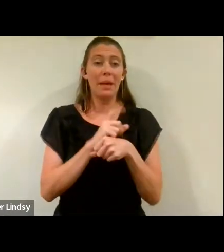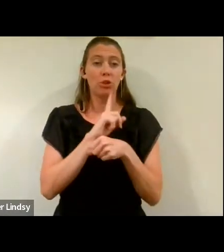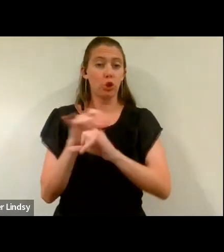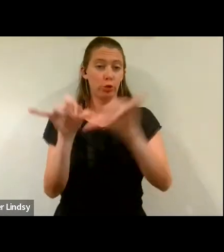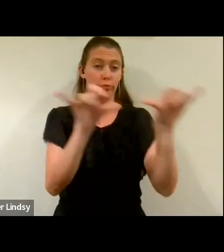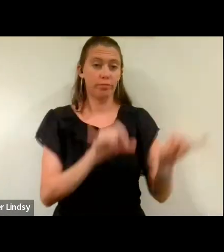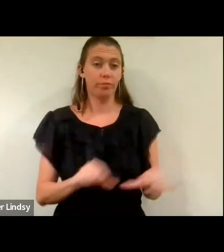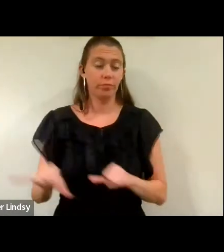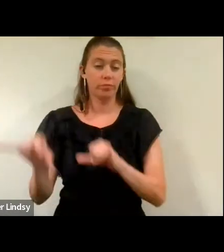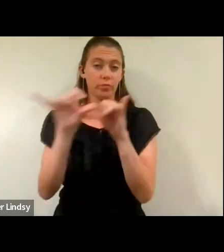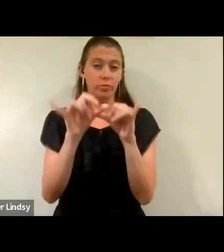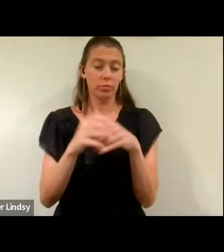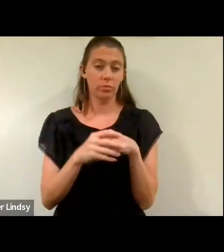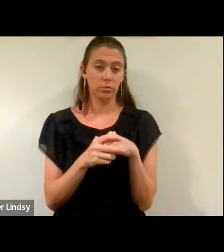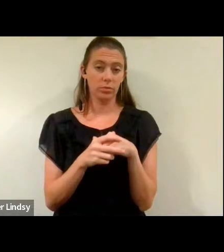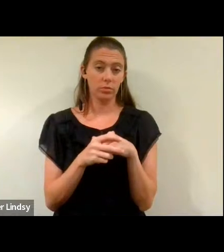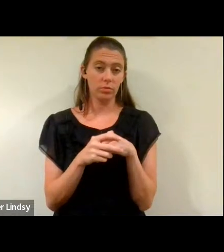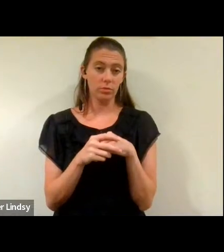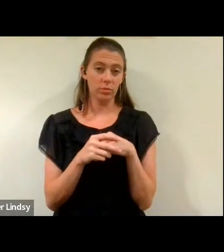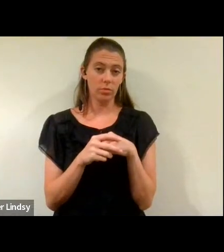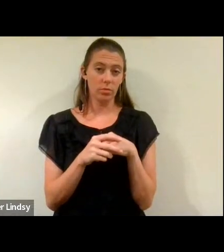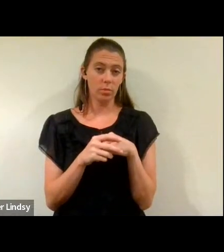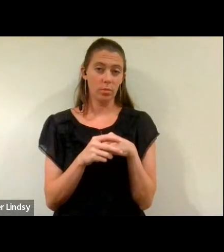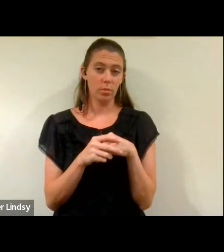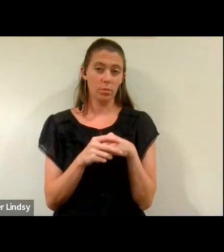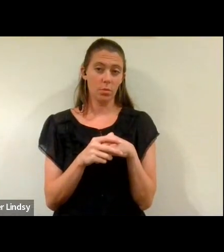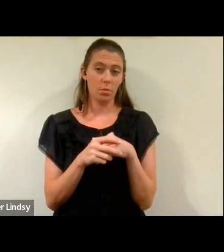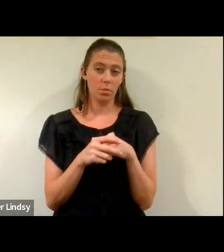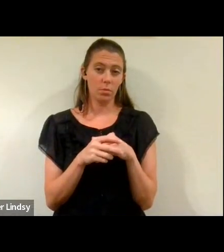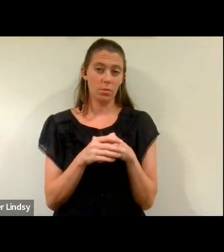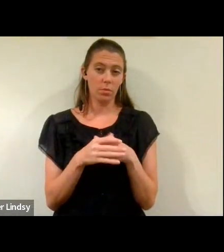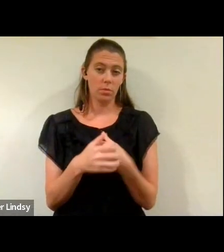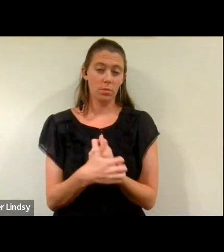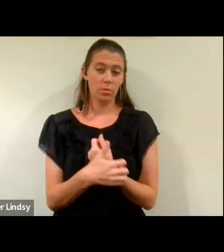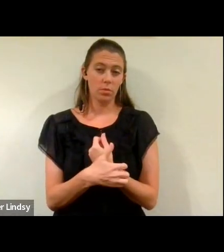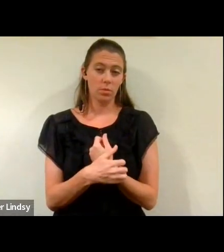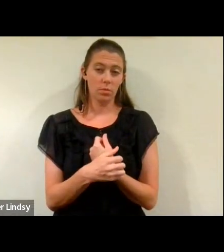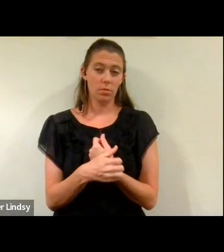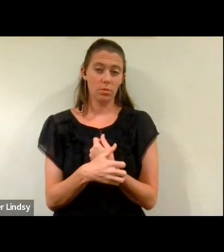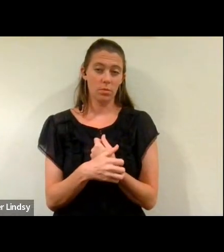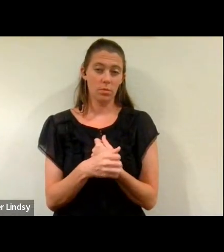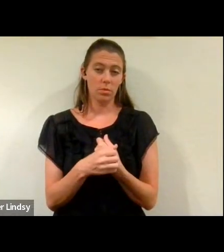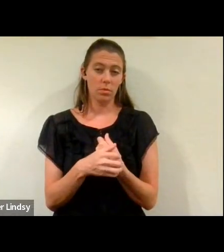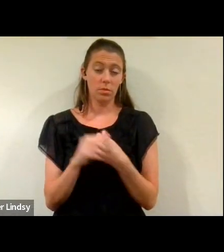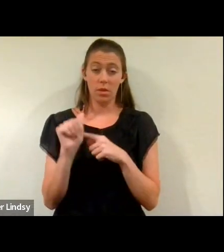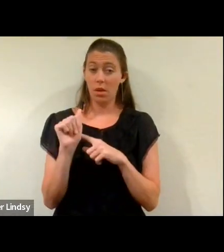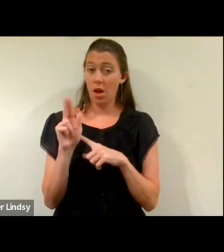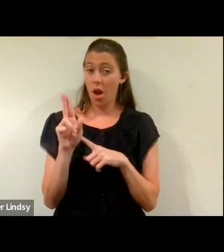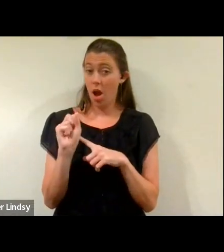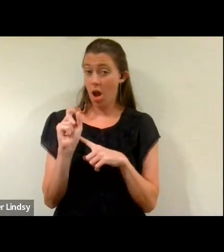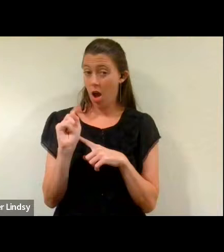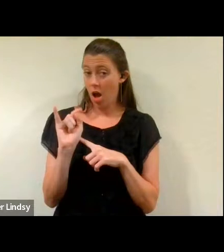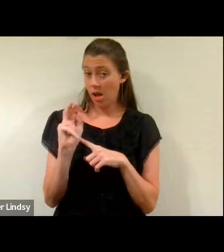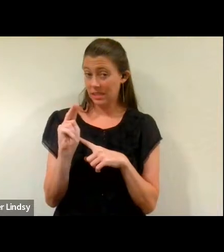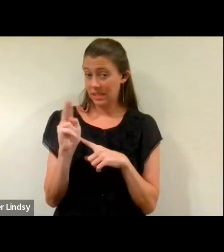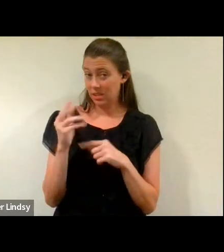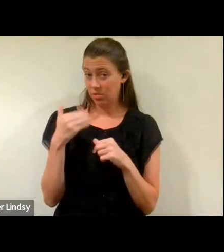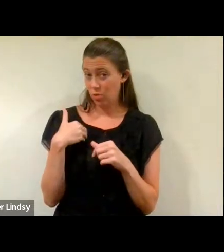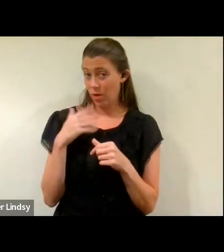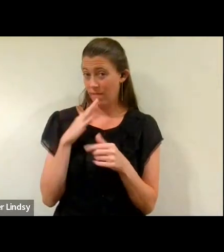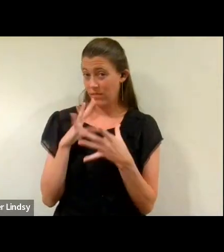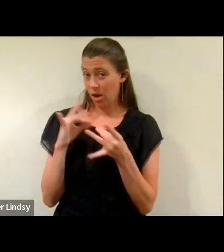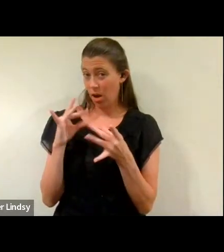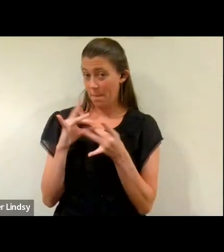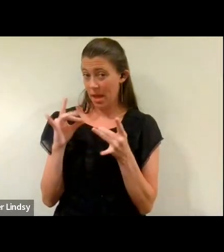areas of messaging. And I know, Austin, you're here. I don't know if you wanted to say a word or two, or if other people